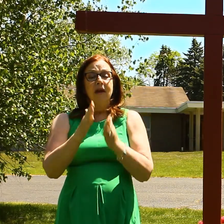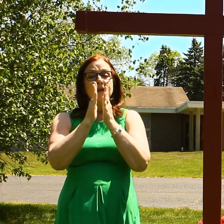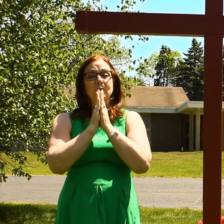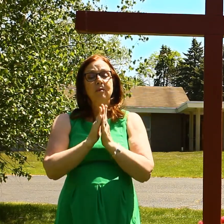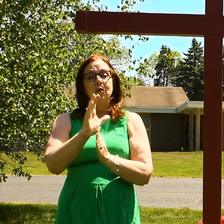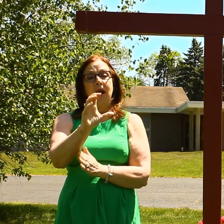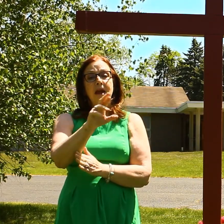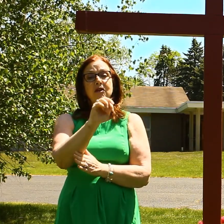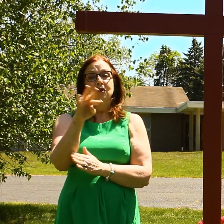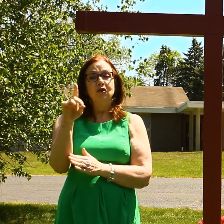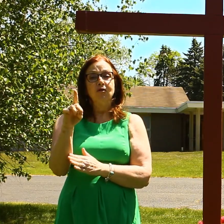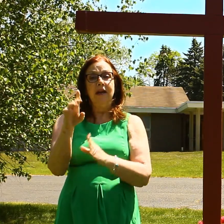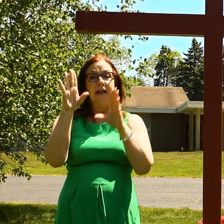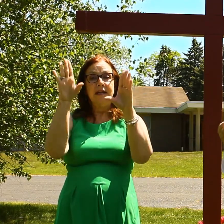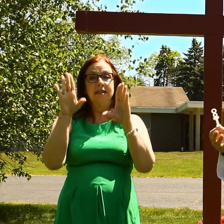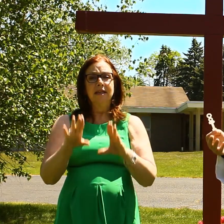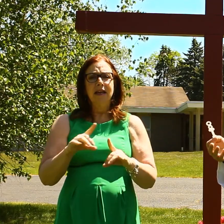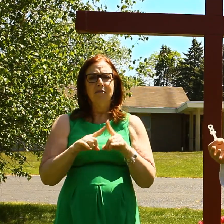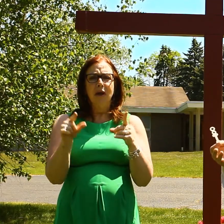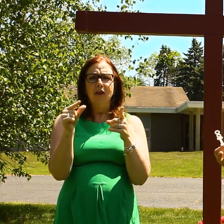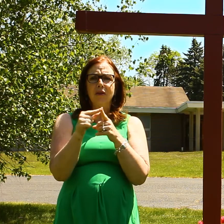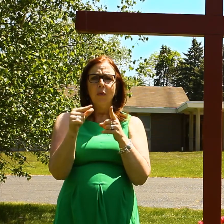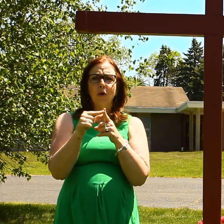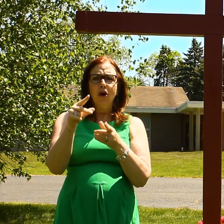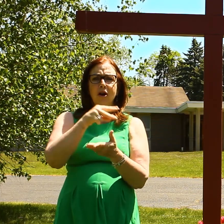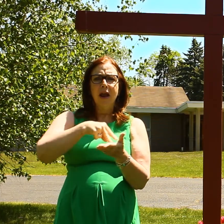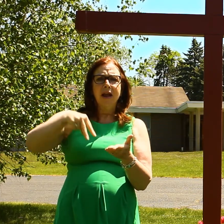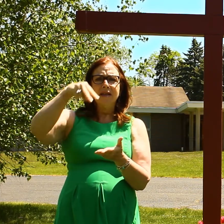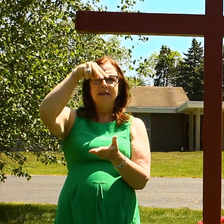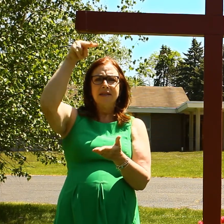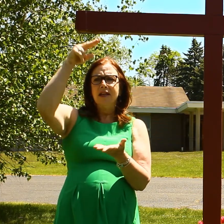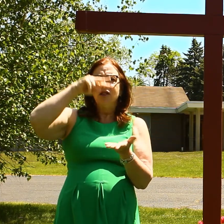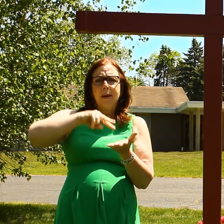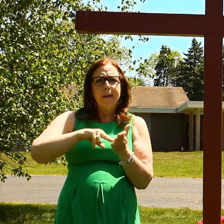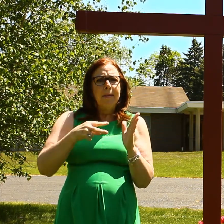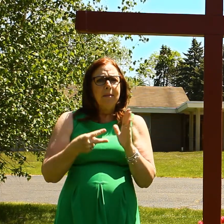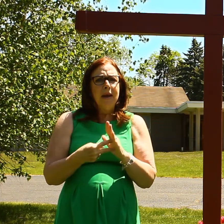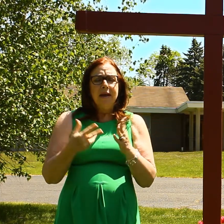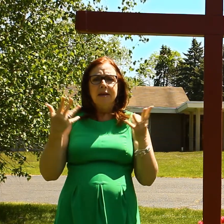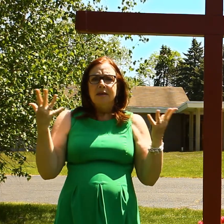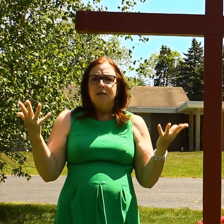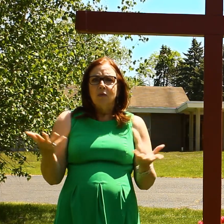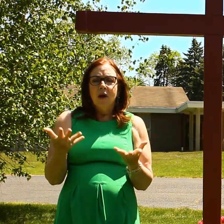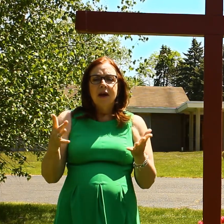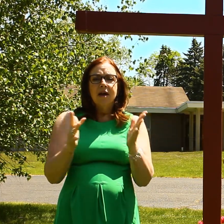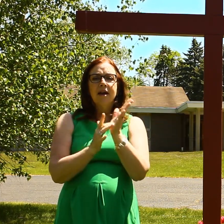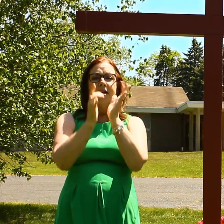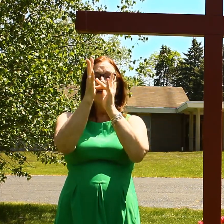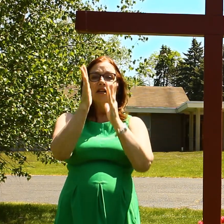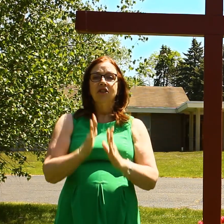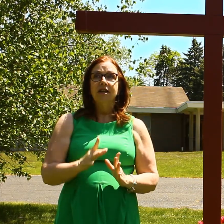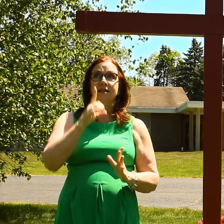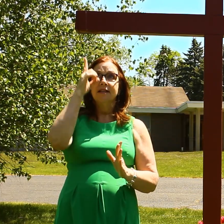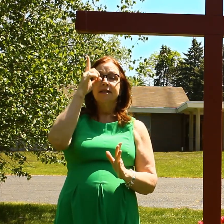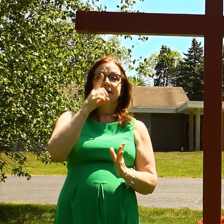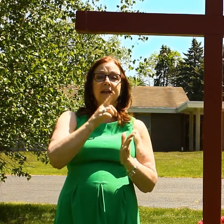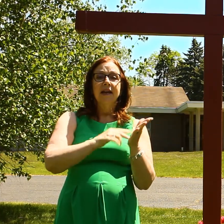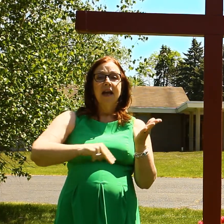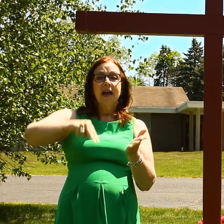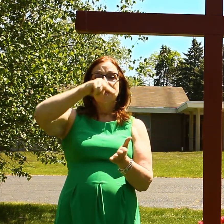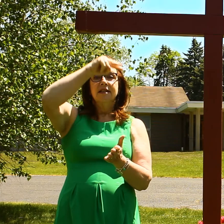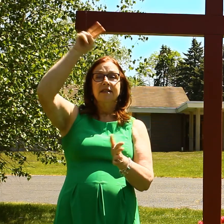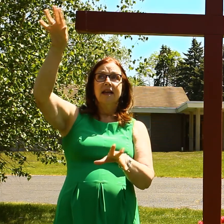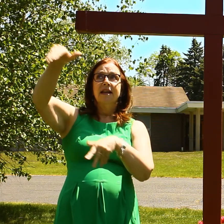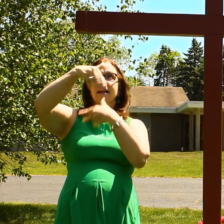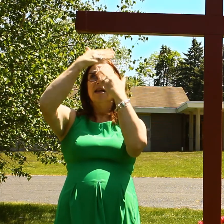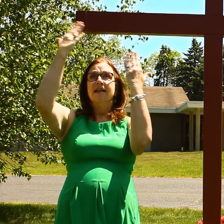Sunday. But what does the word ascension mean? What does it mean that Jesus ascended into heaven? Well, I